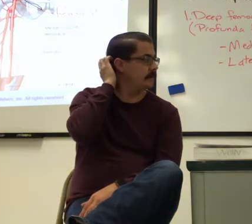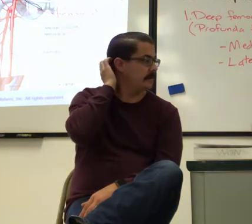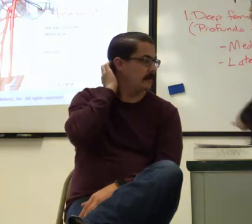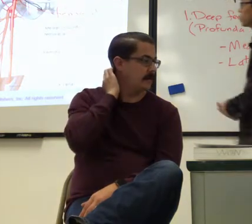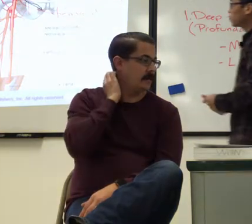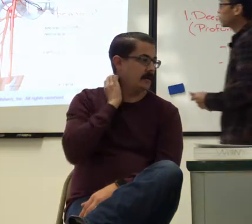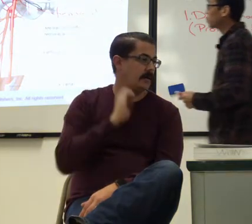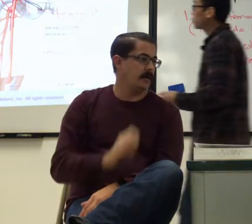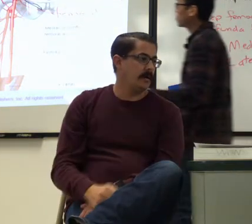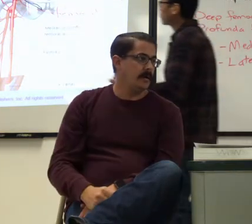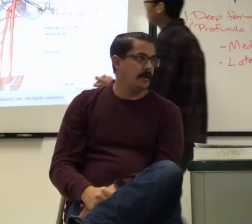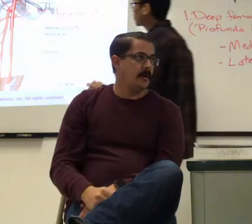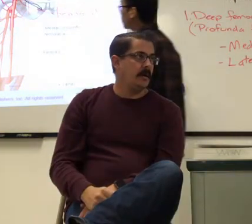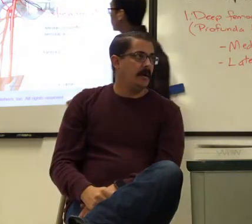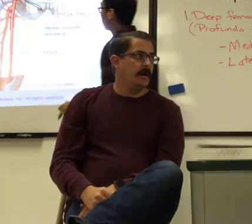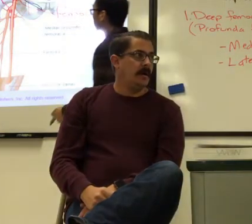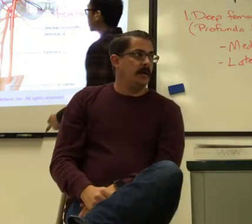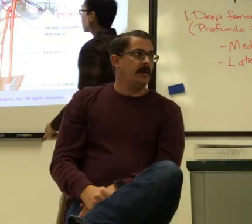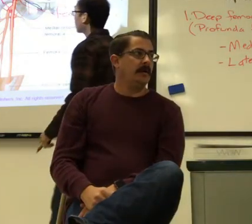start with